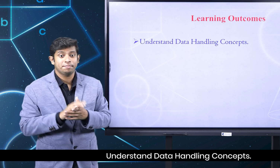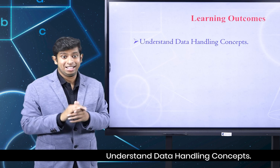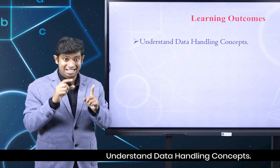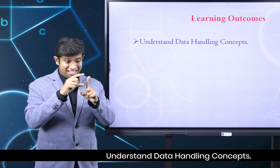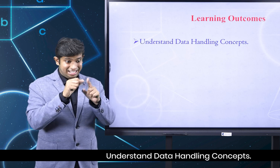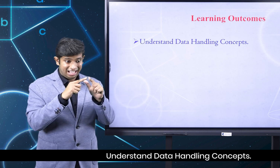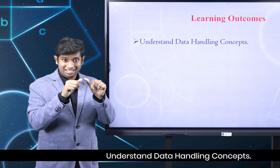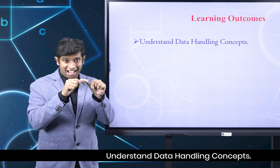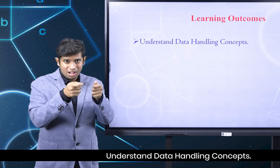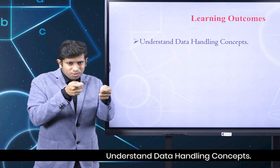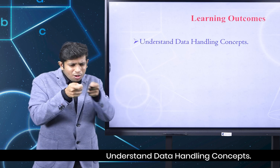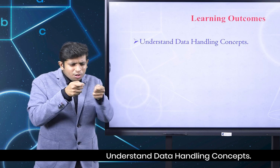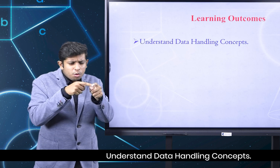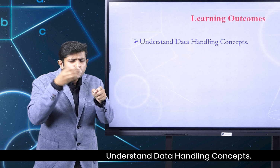understand data handling concepts,